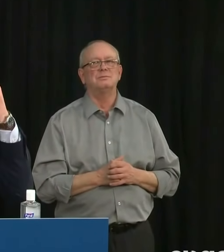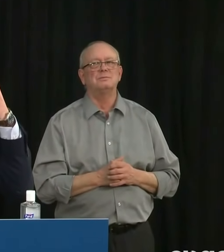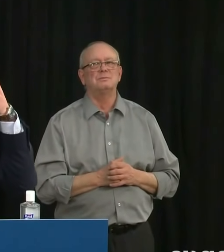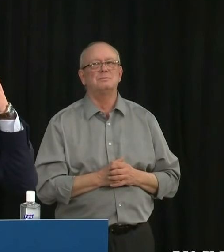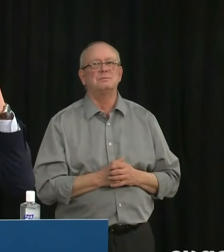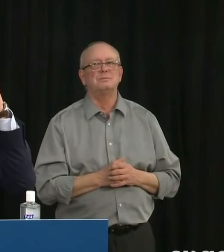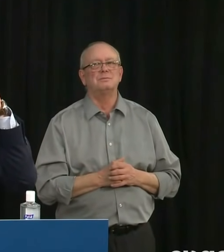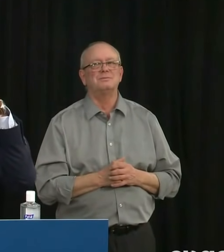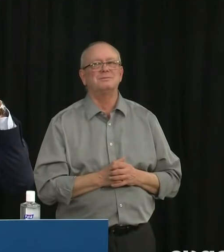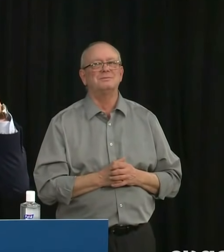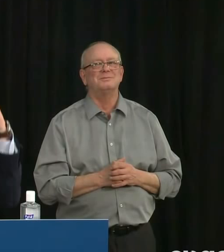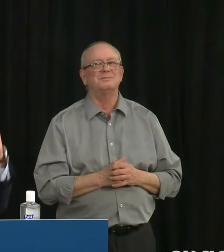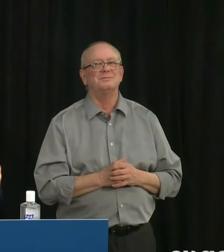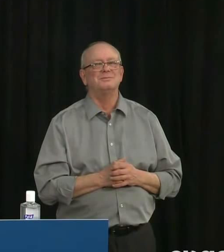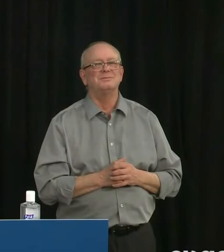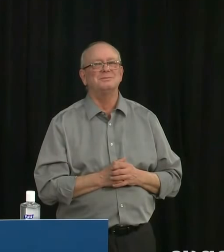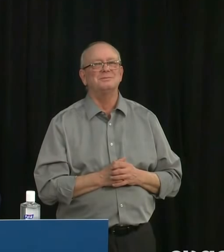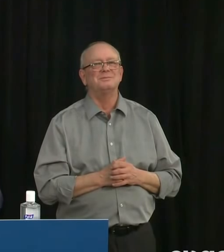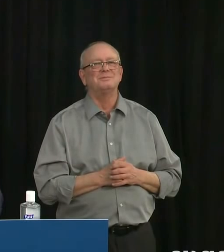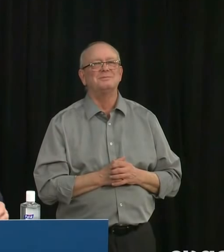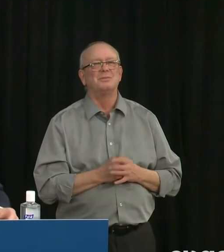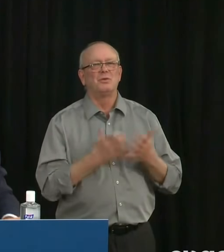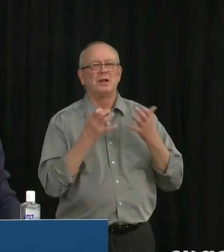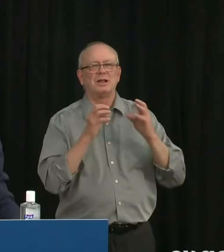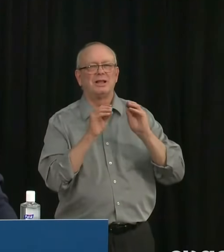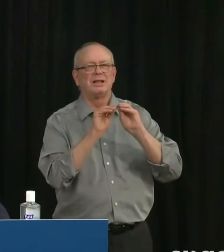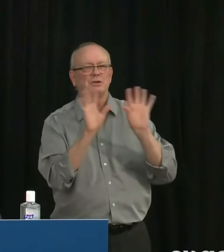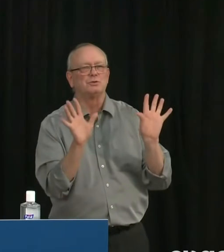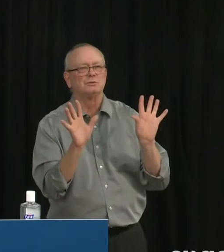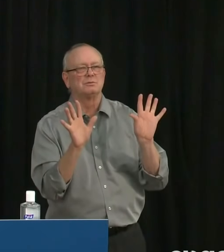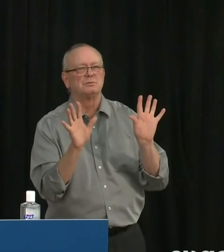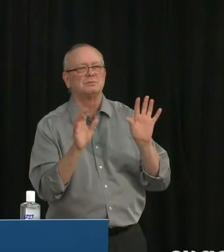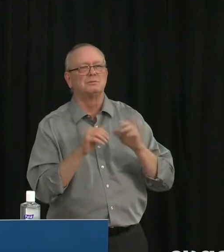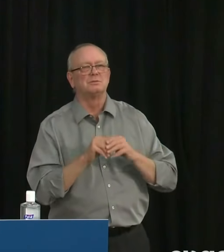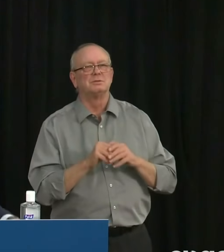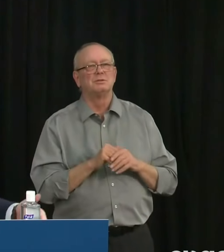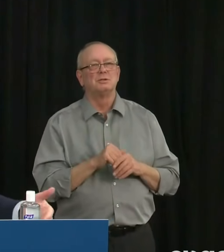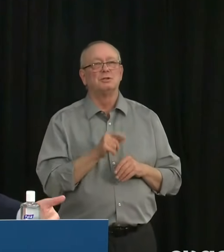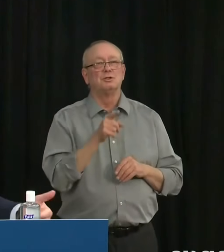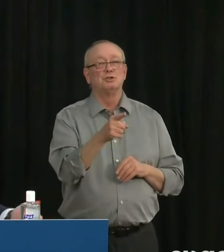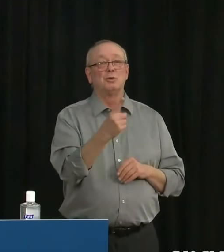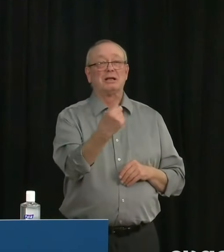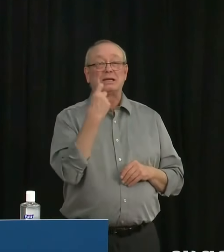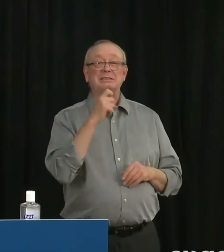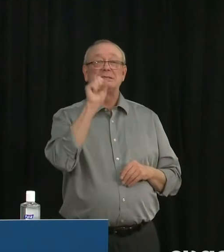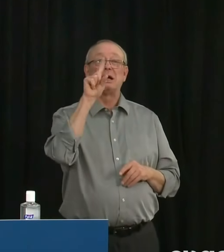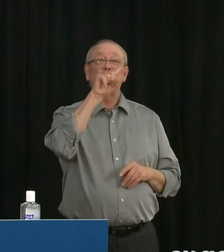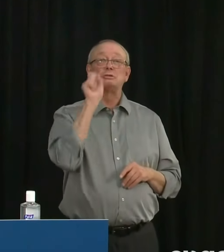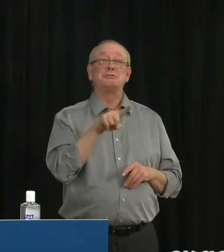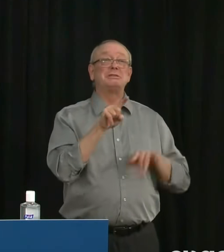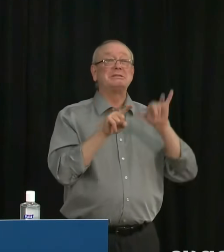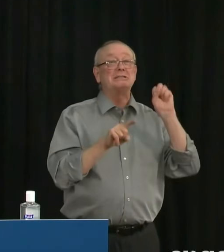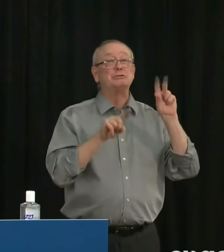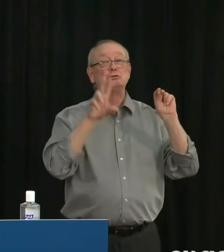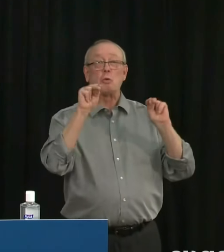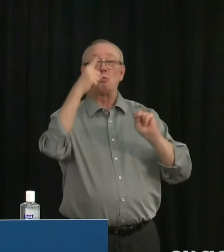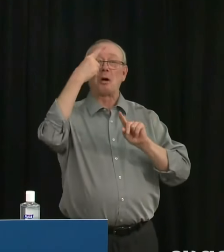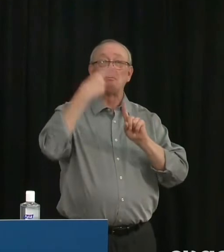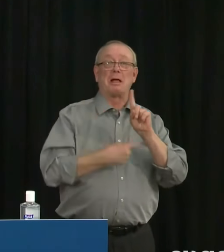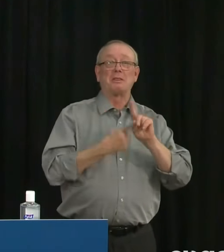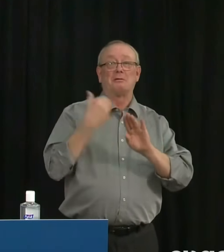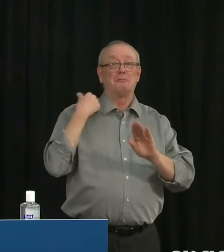Kevin, just to be a little bit more clear, I mean, the difficulty with the premise of the question is that it supposes that there is a recommendation that comes to